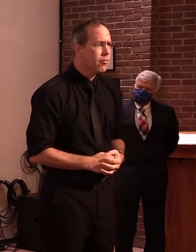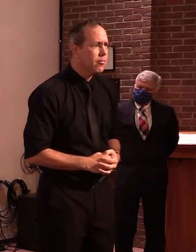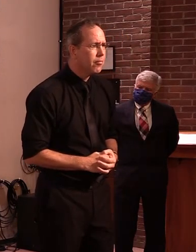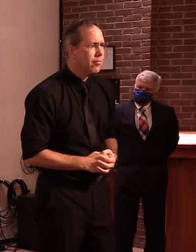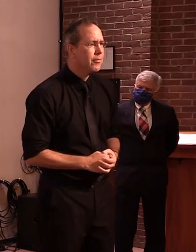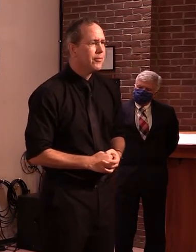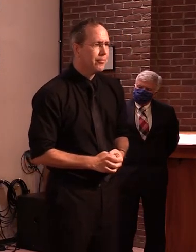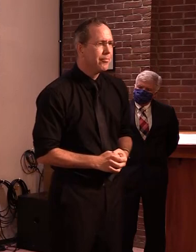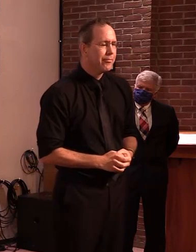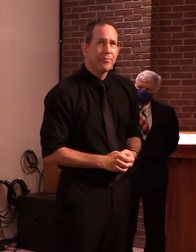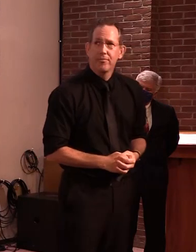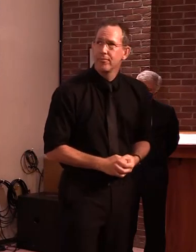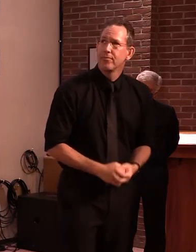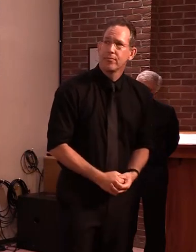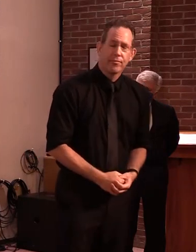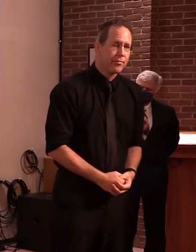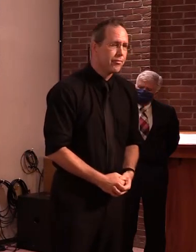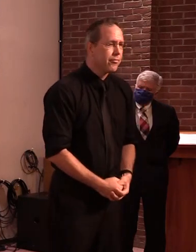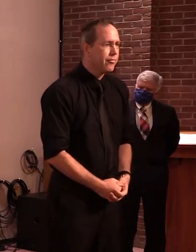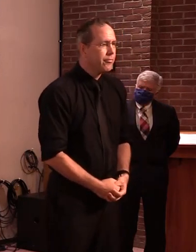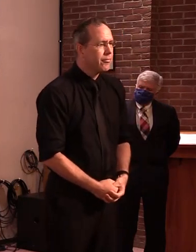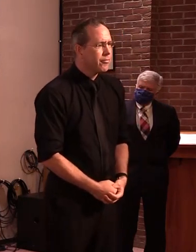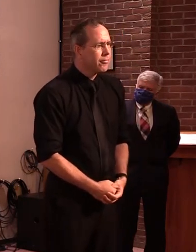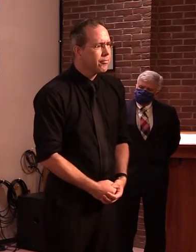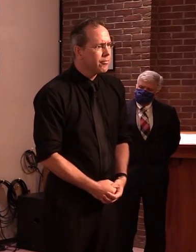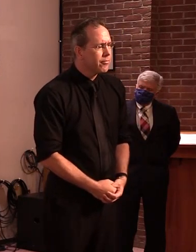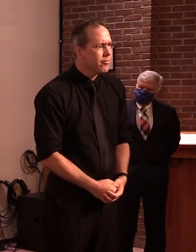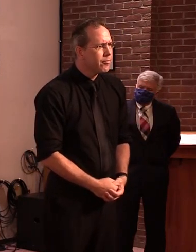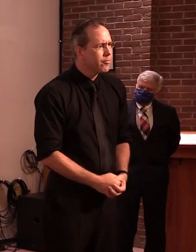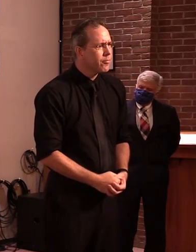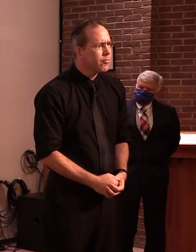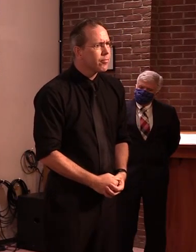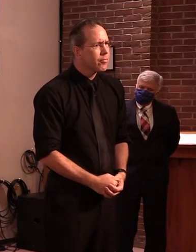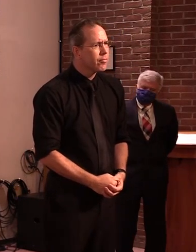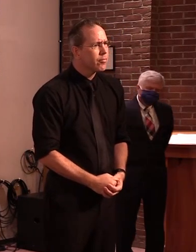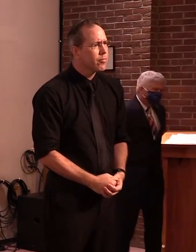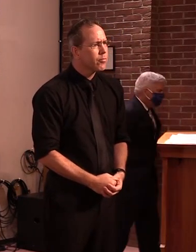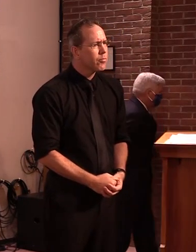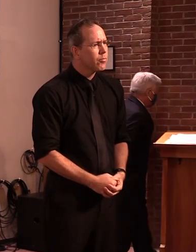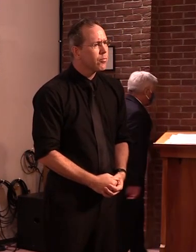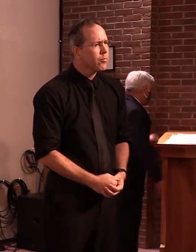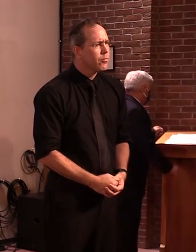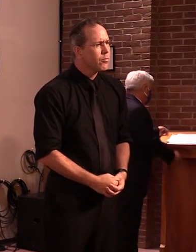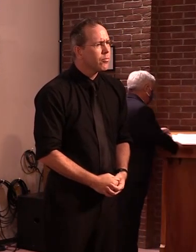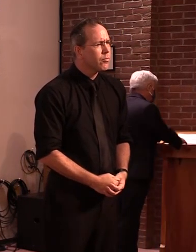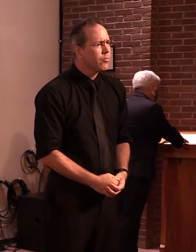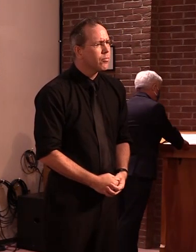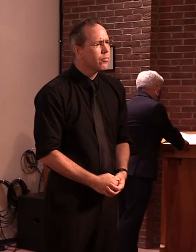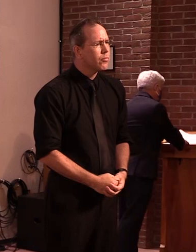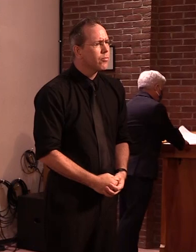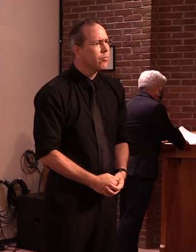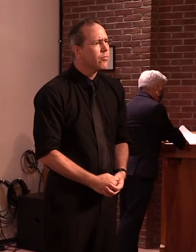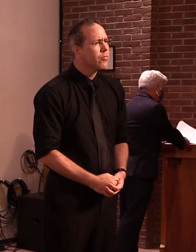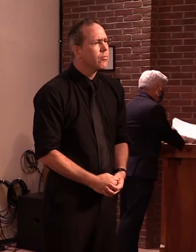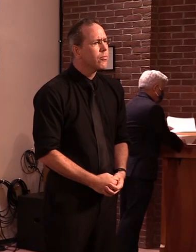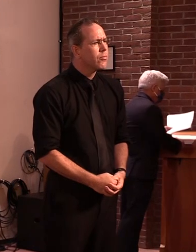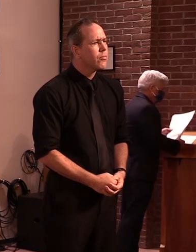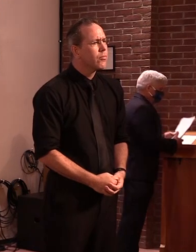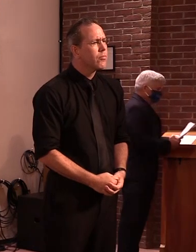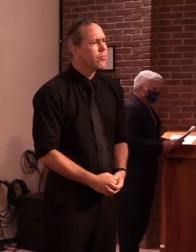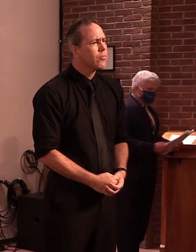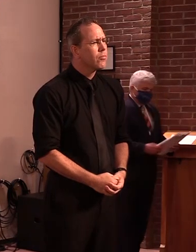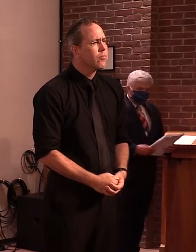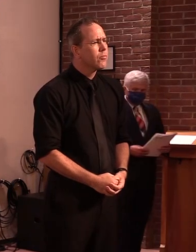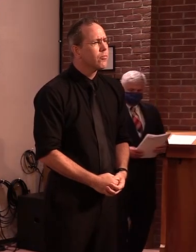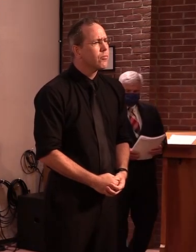Sir, if you could just update the efforts that are in place to try to reduce the reliance on